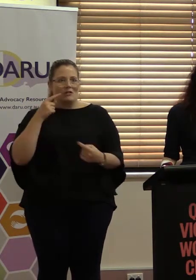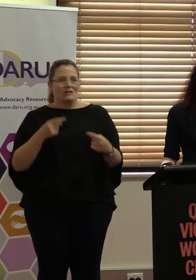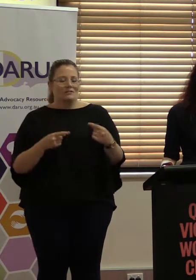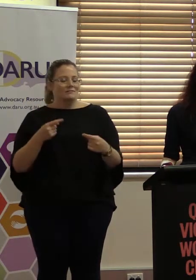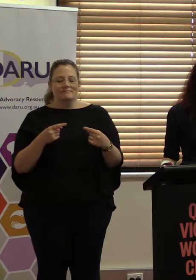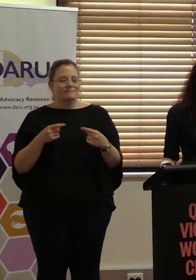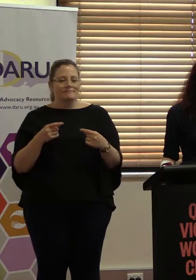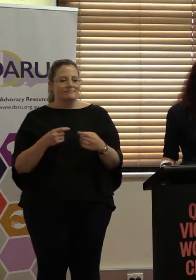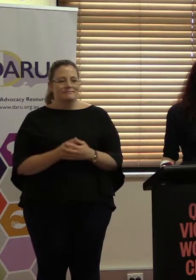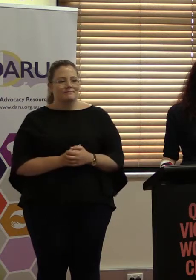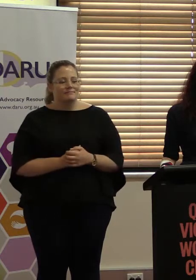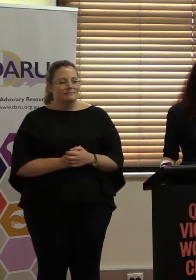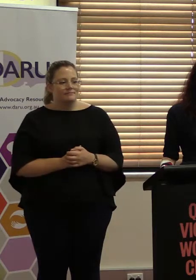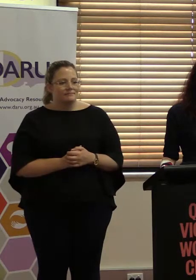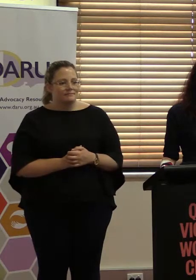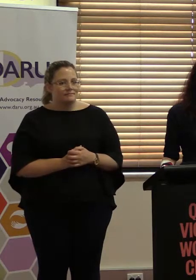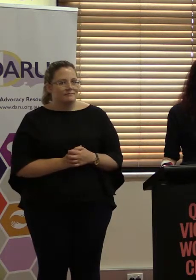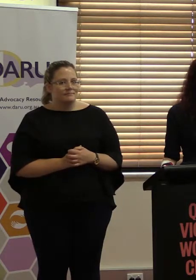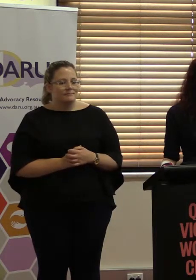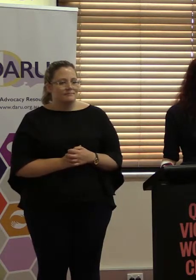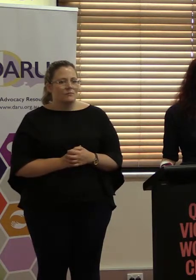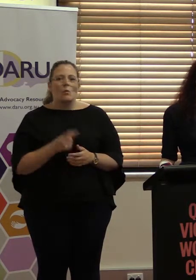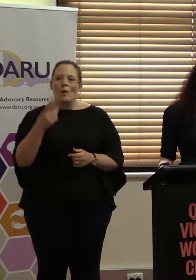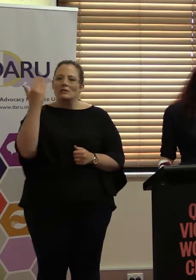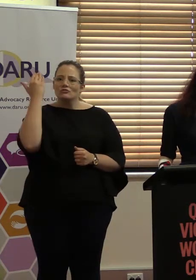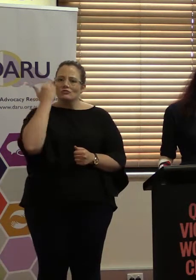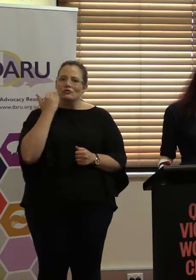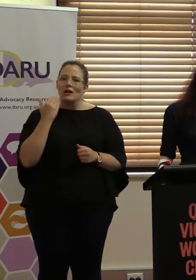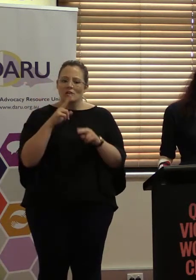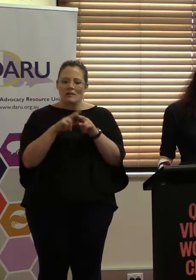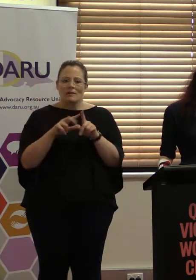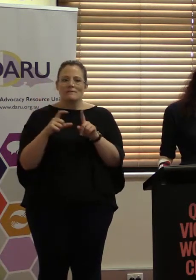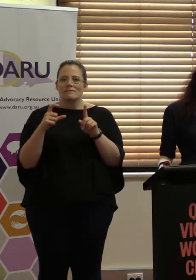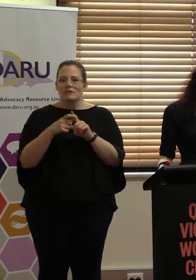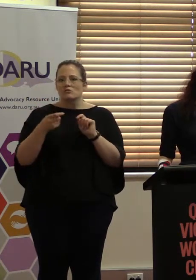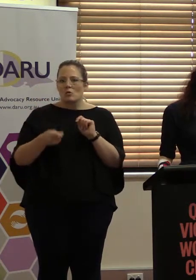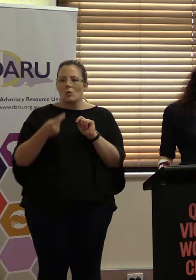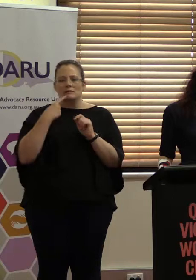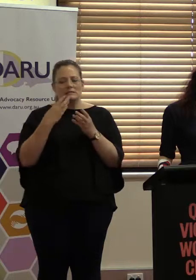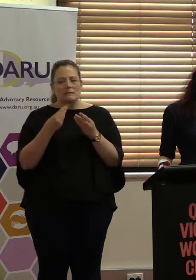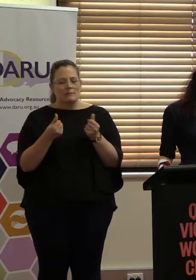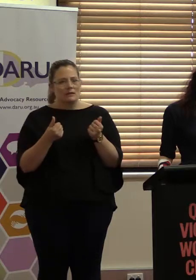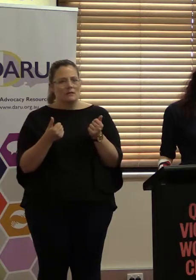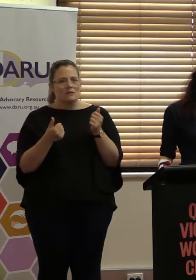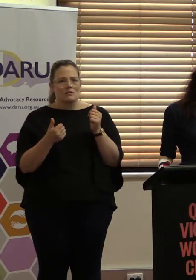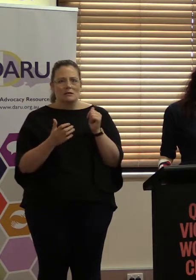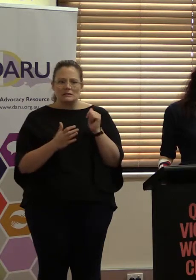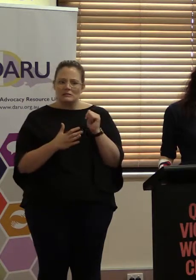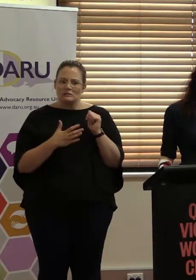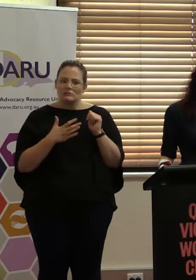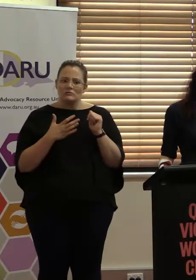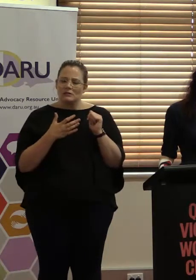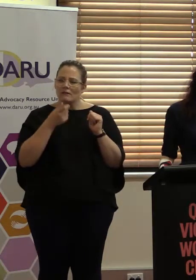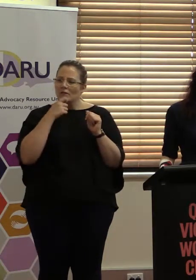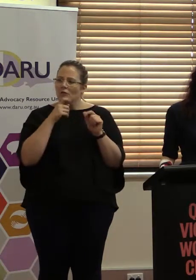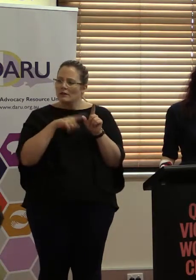judge in the federal court said something quite extraordinary about a year ago, and I won't remember his exact words, but he